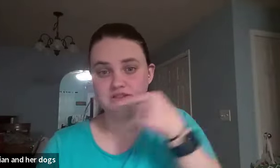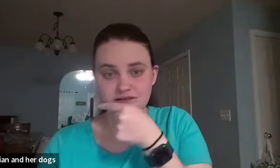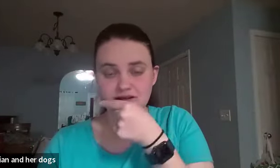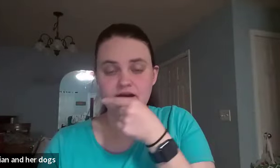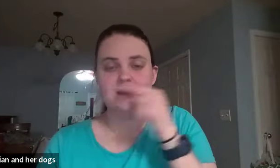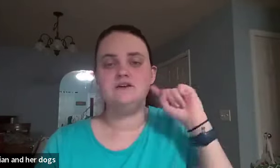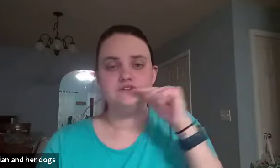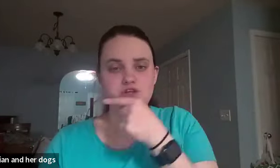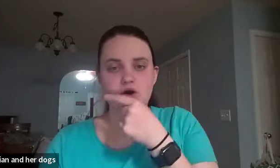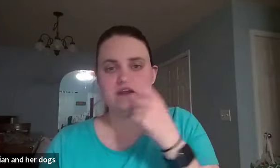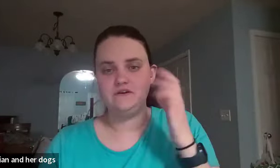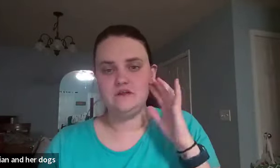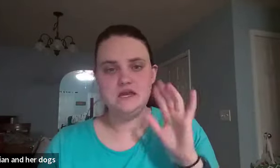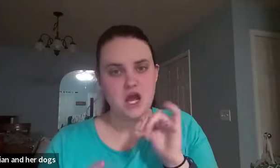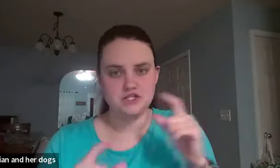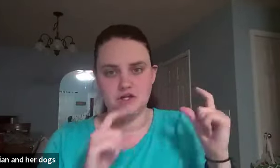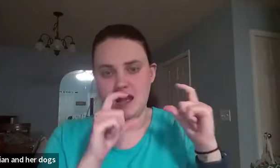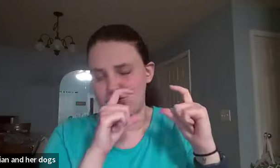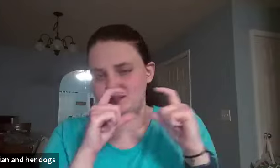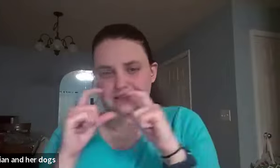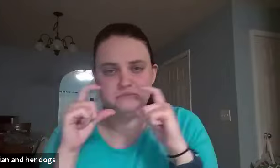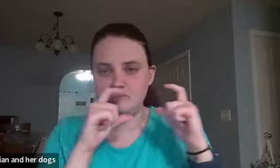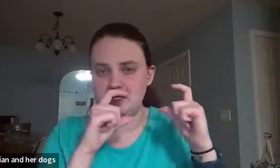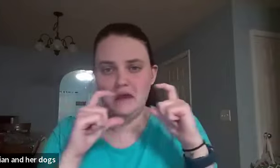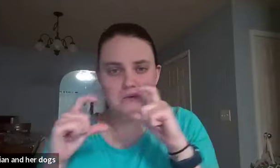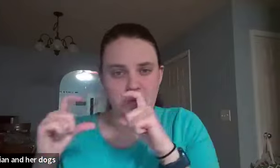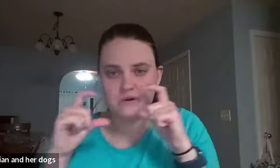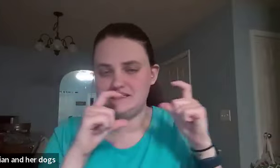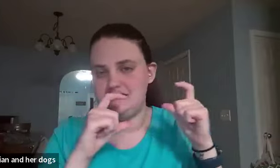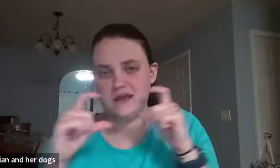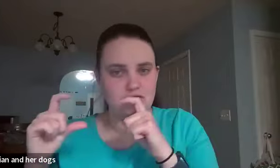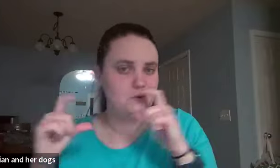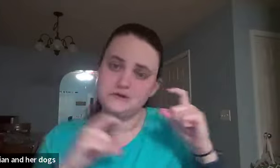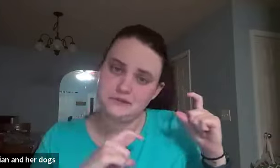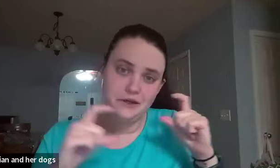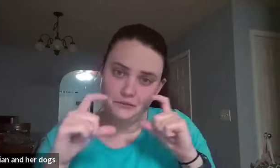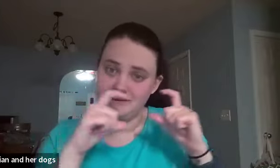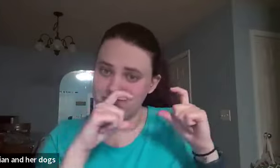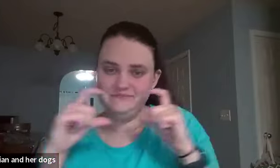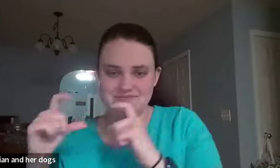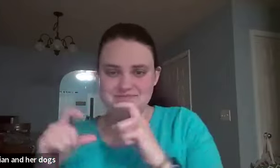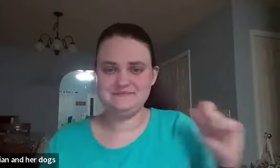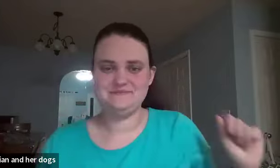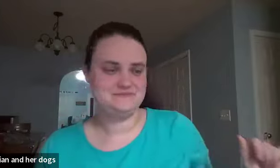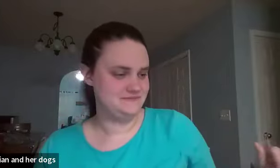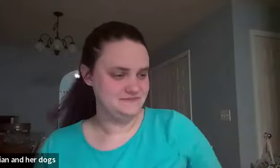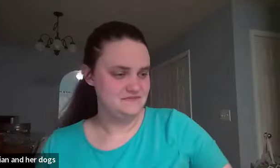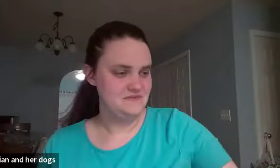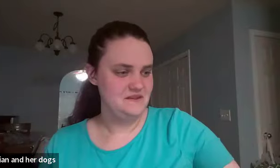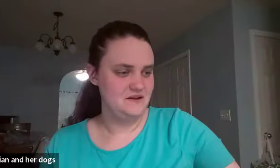motion. So if you're like not sure, I always say like when in doubt, corn is not the worst one to go with.